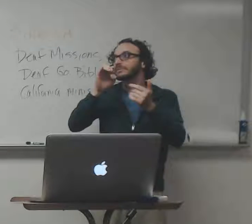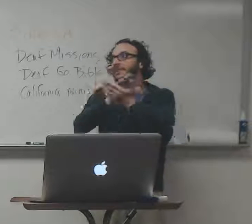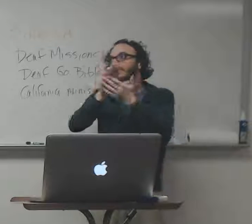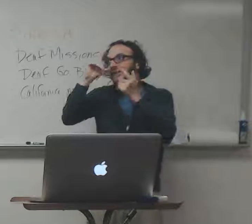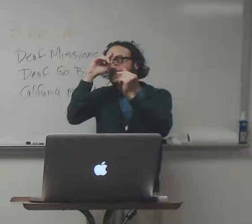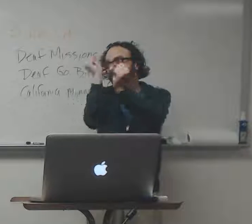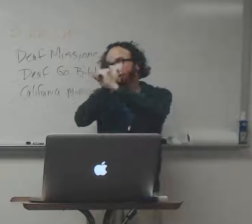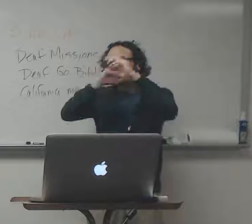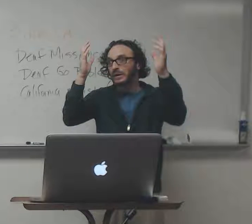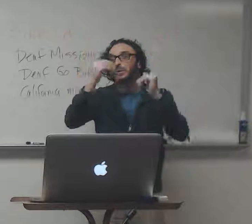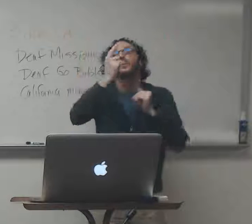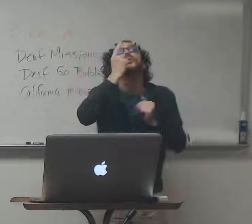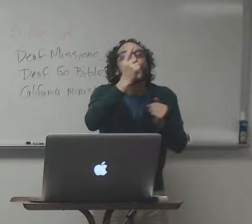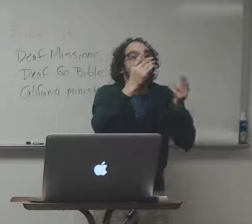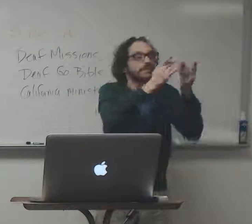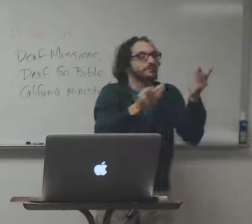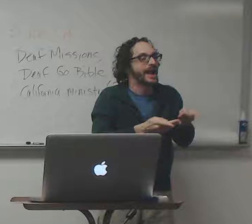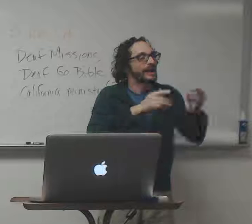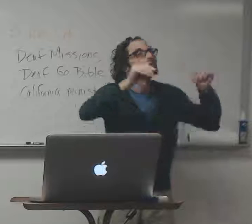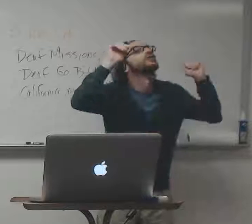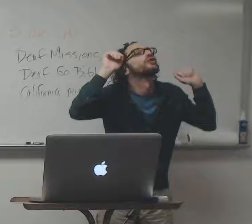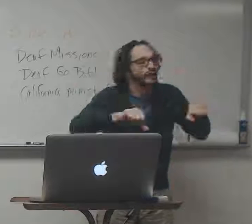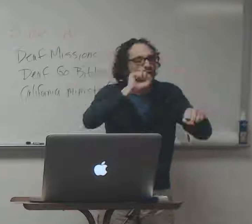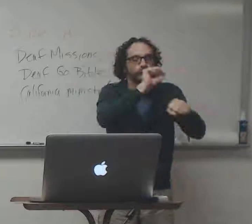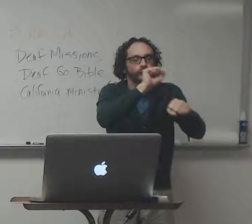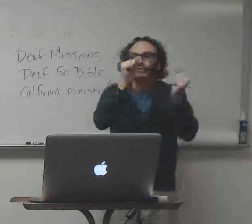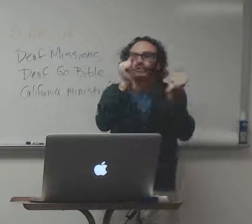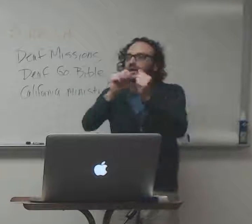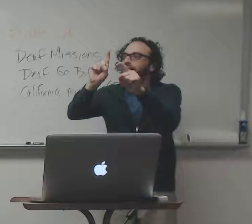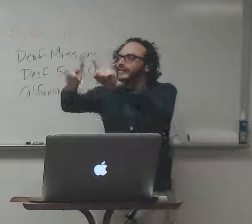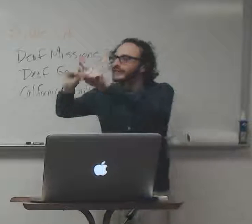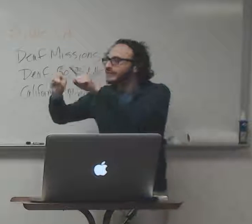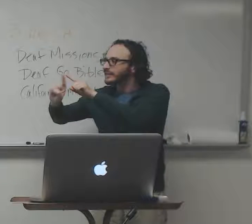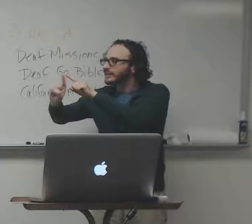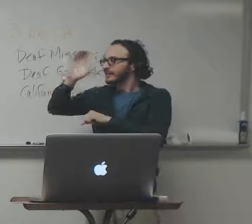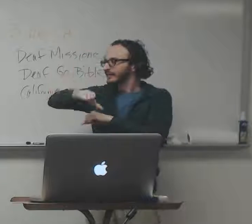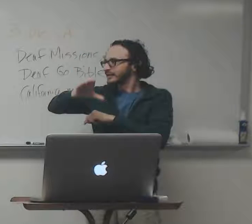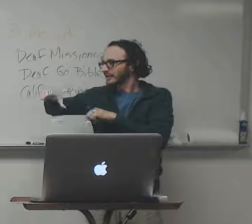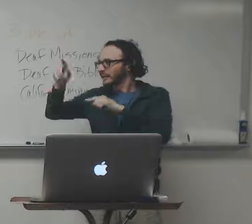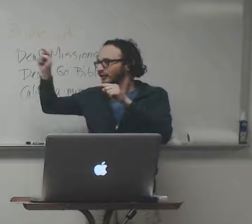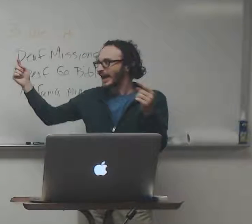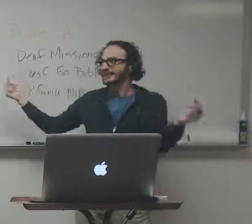have to look at it for yourself, and you have to be able to apply it to the Bible and understand that, maybe we